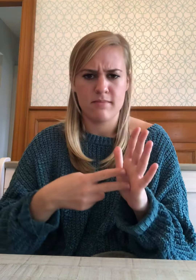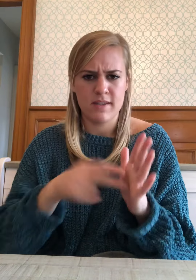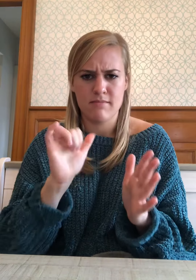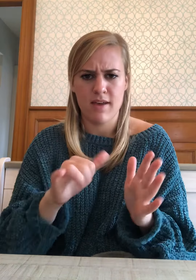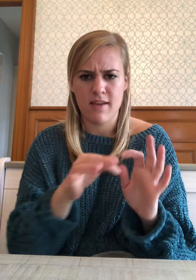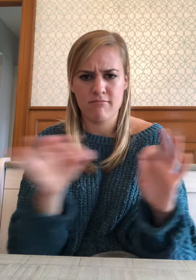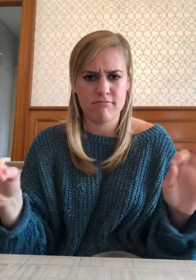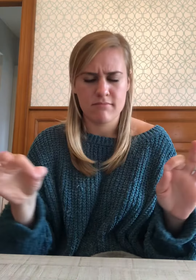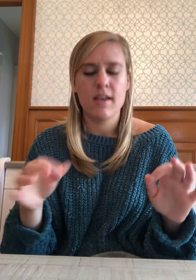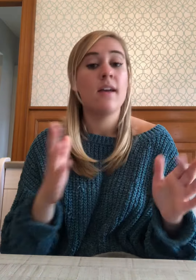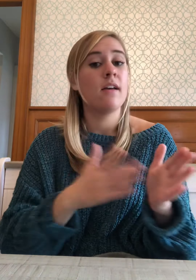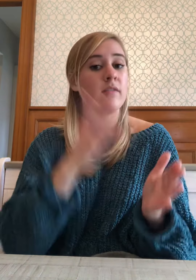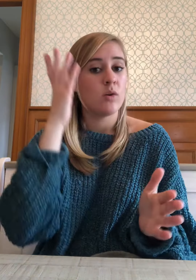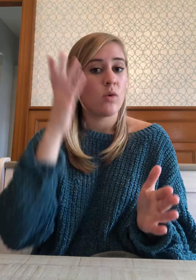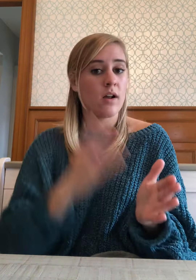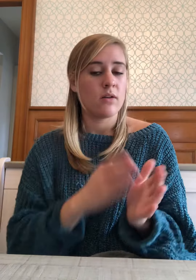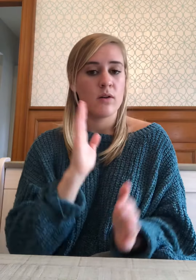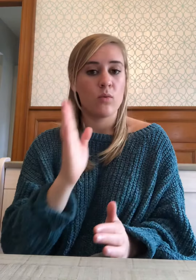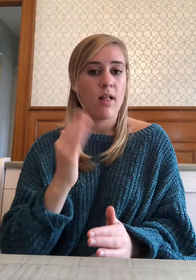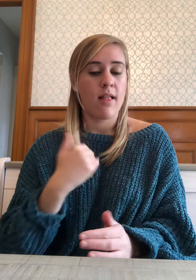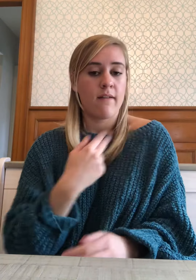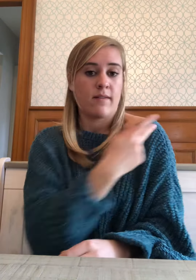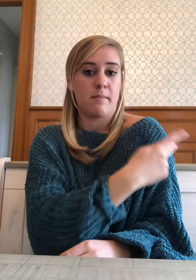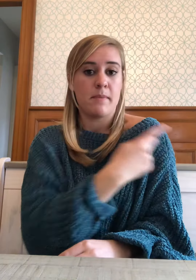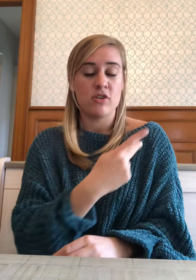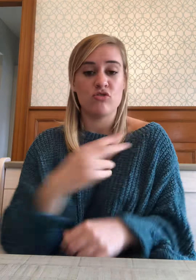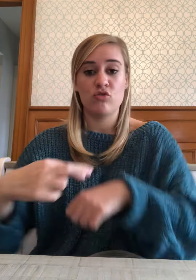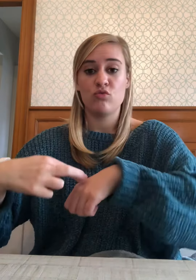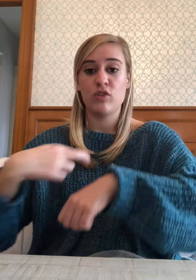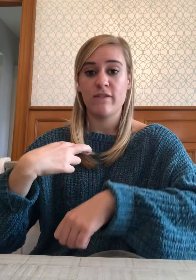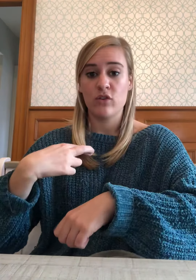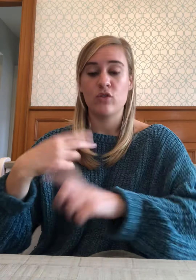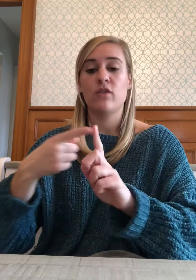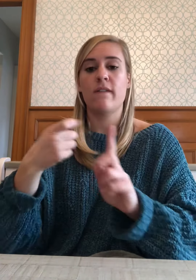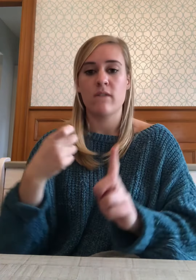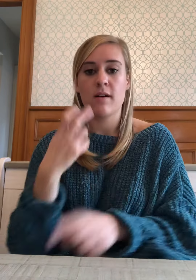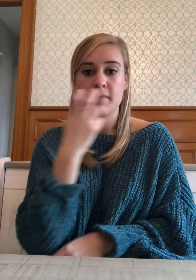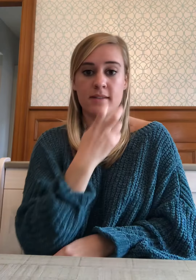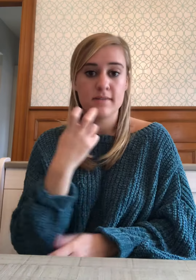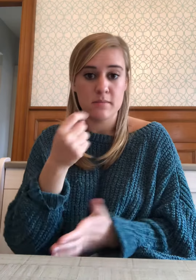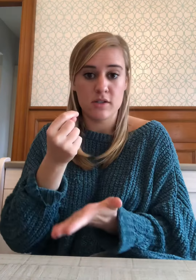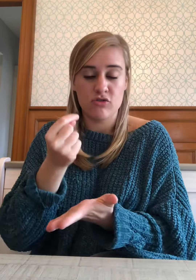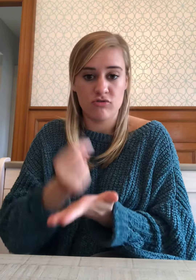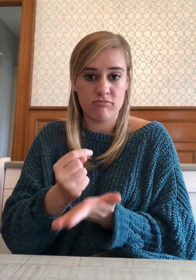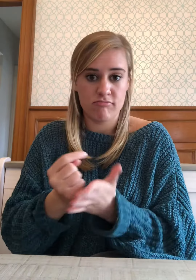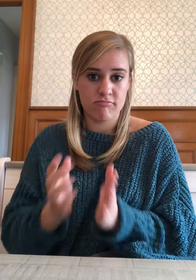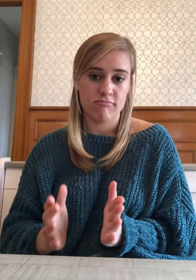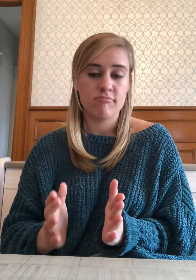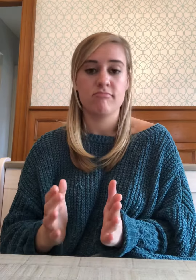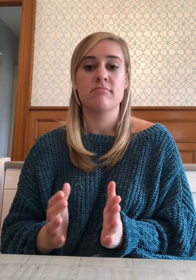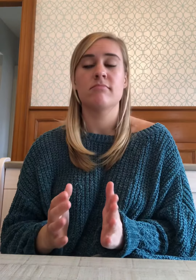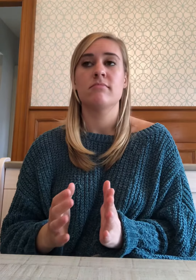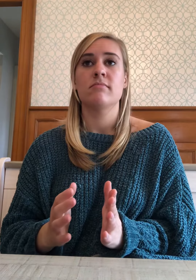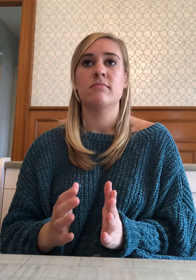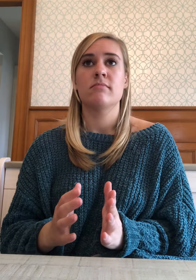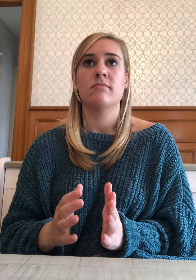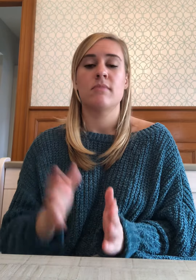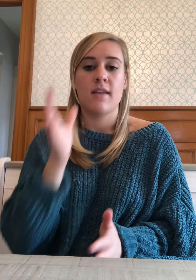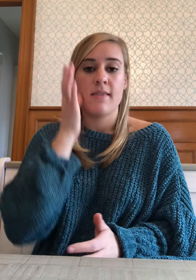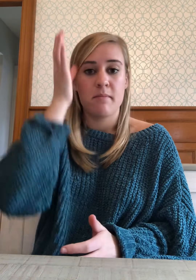while, I'll get a patient referred to me by a speech pathologist. The parent says, speech pathologist said,